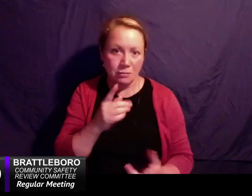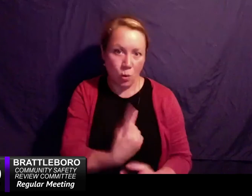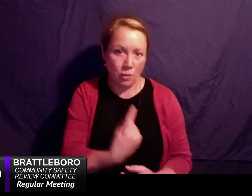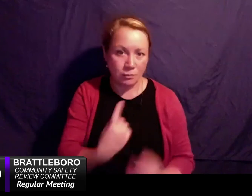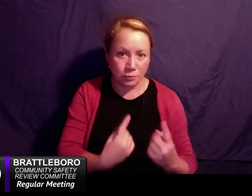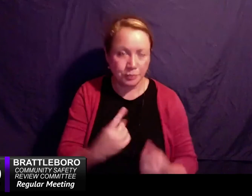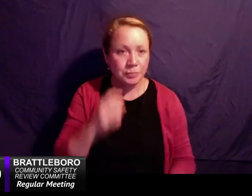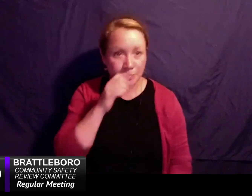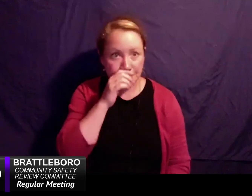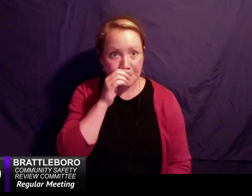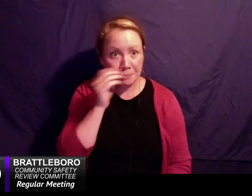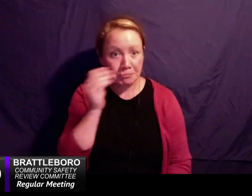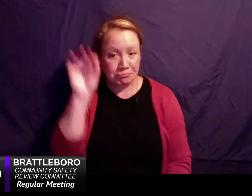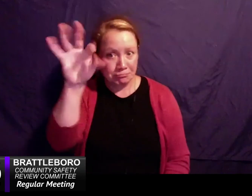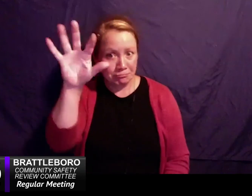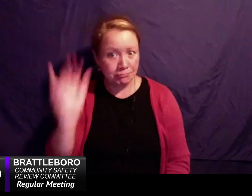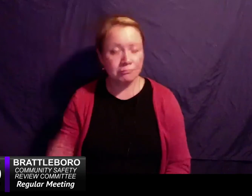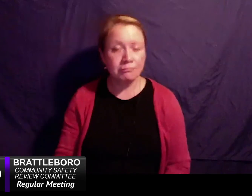Yeah.